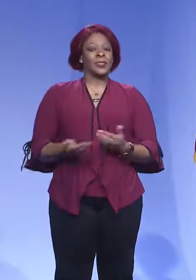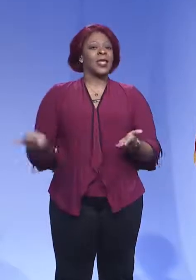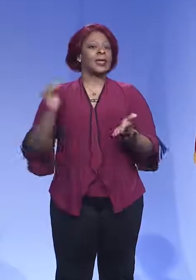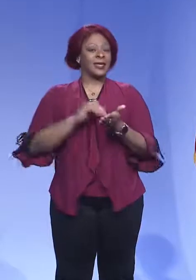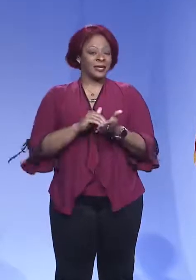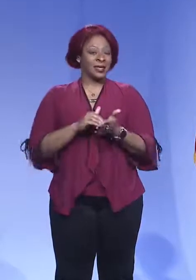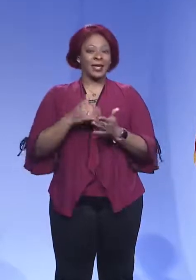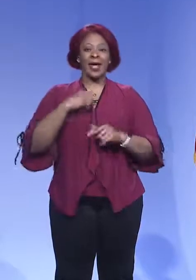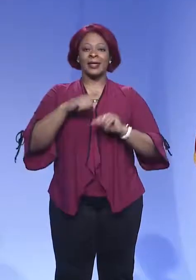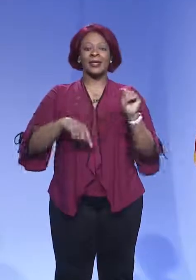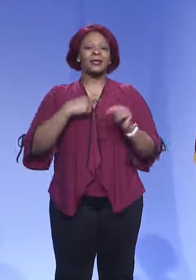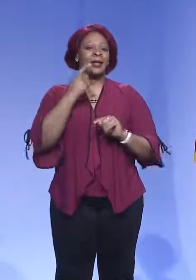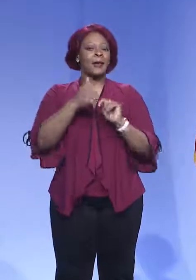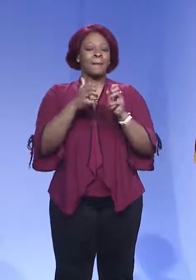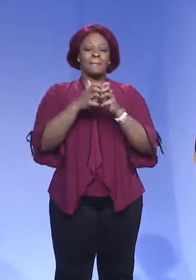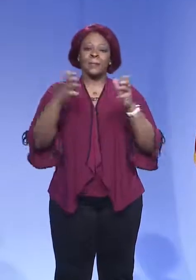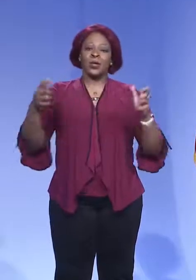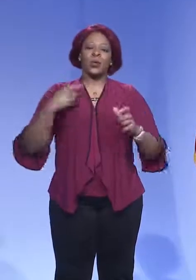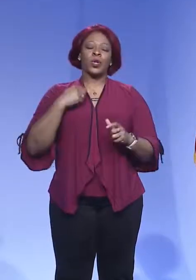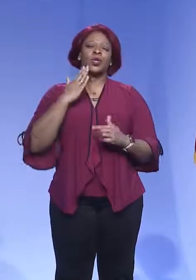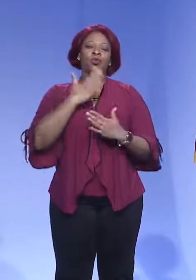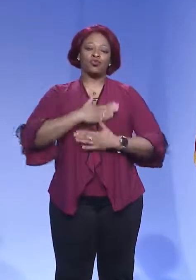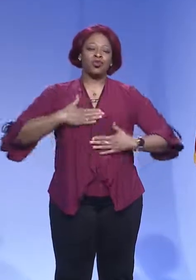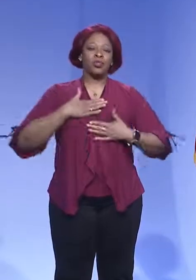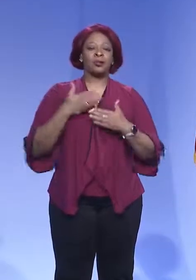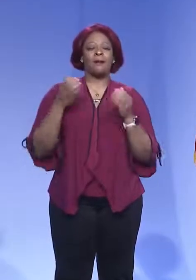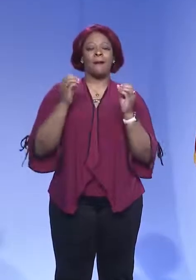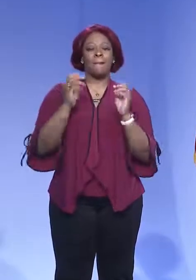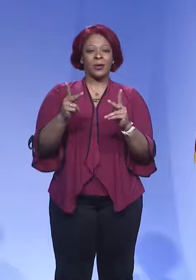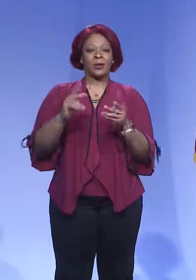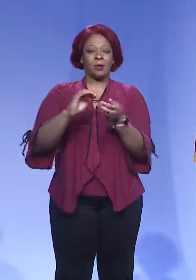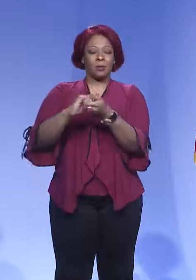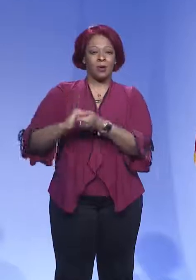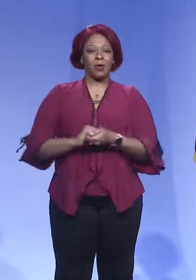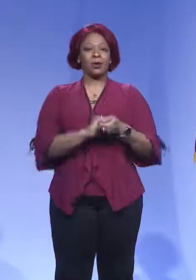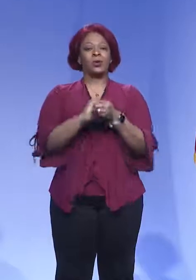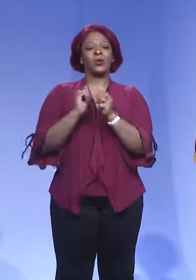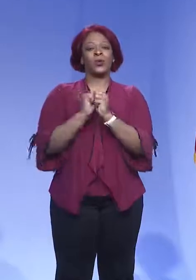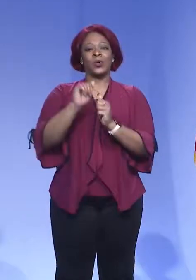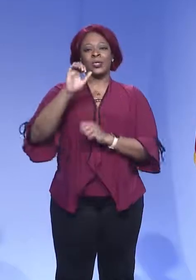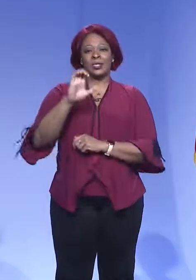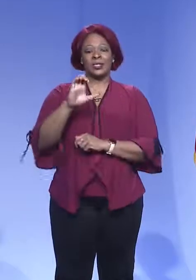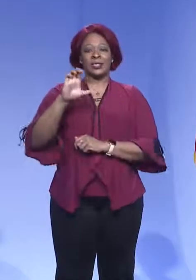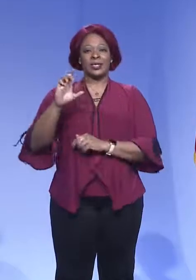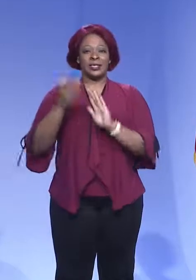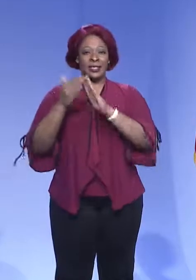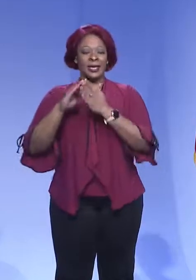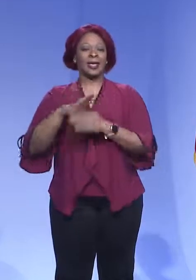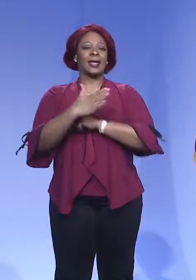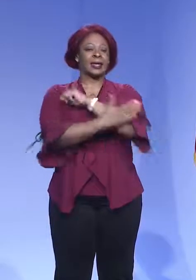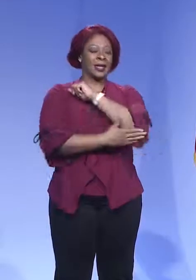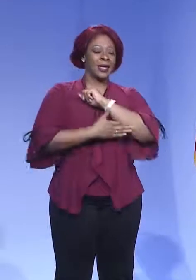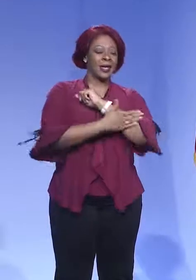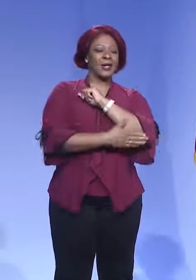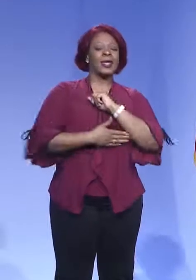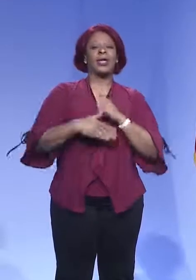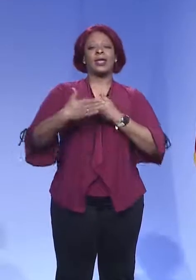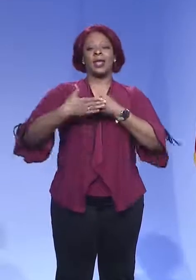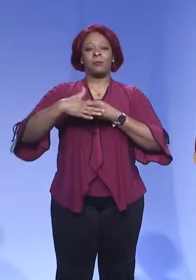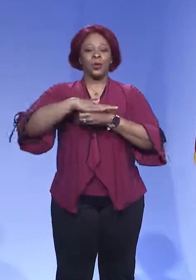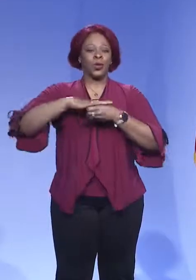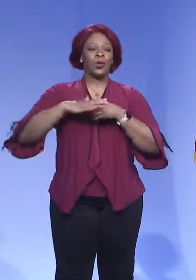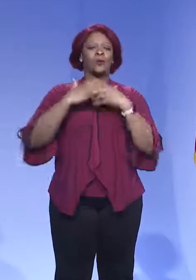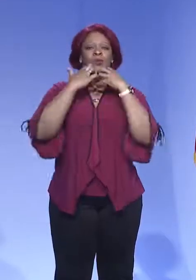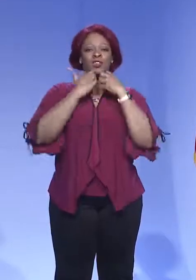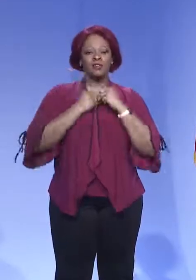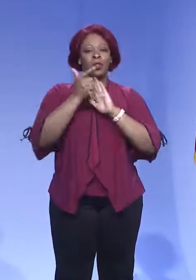Again, I can't tell you how much we appreciated the opportunity to partner with the city and county, Neighborhood Preservation Inc., and the law